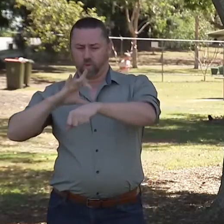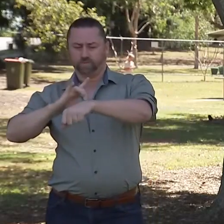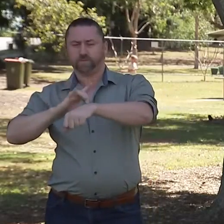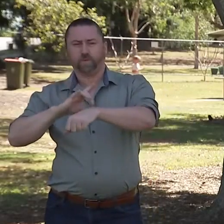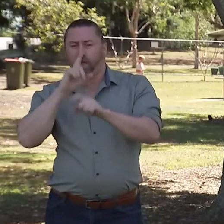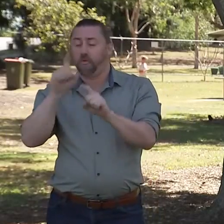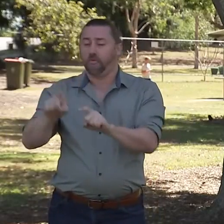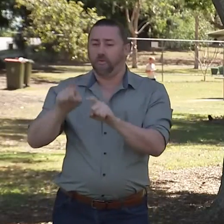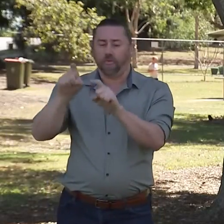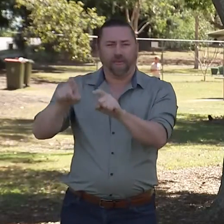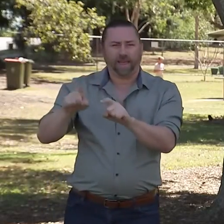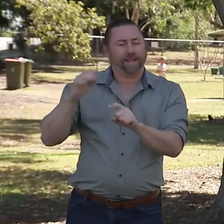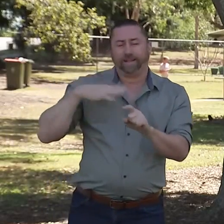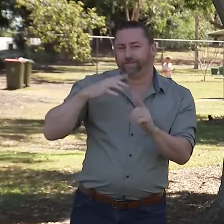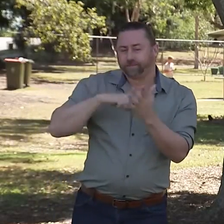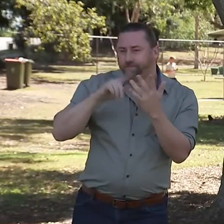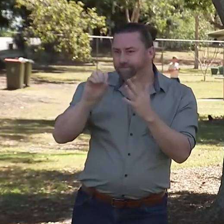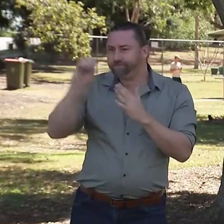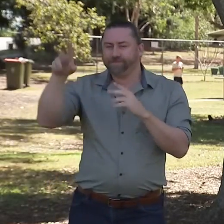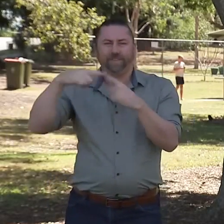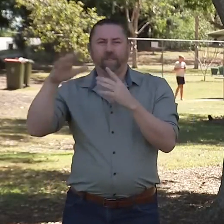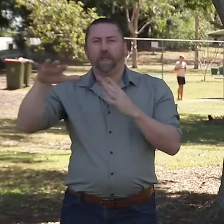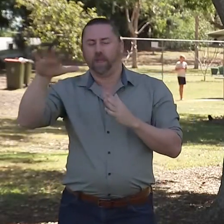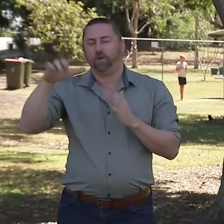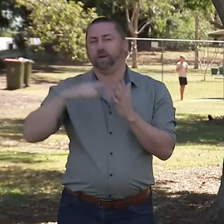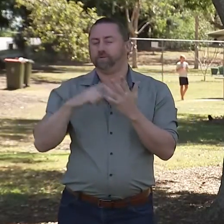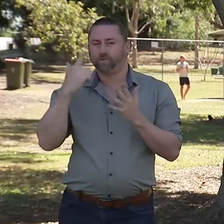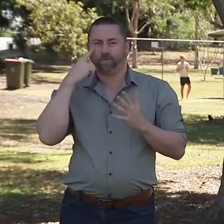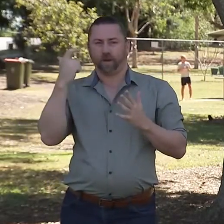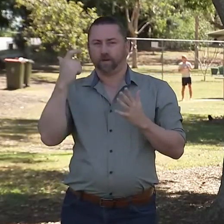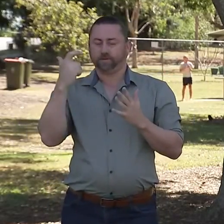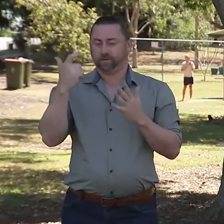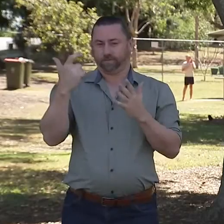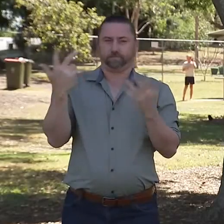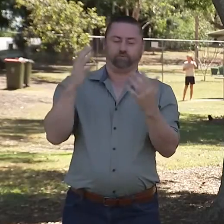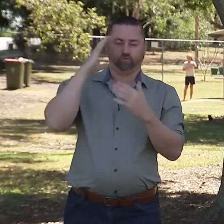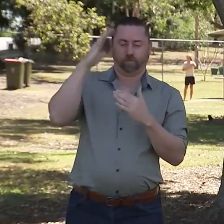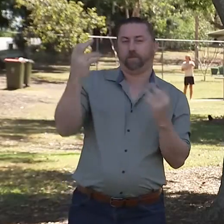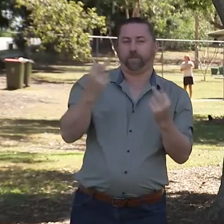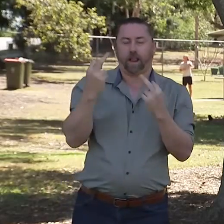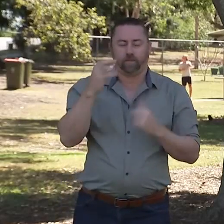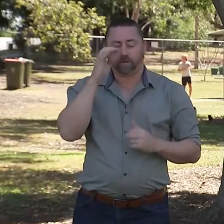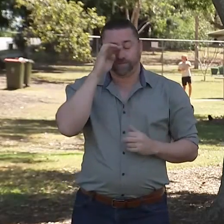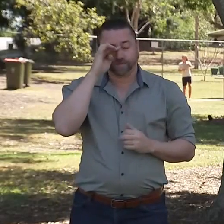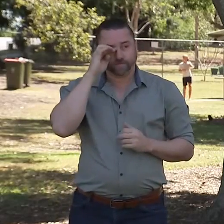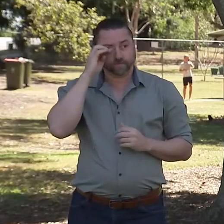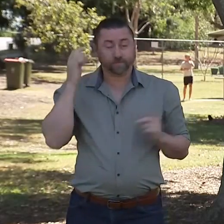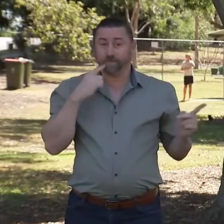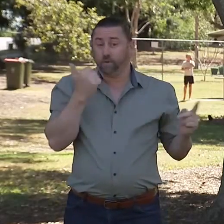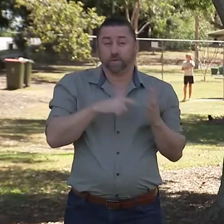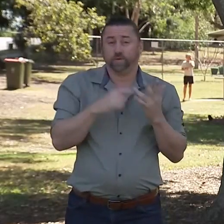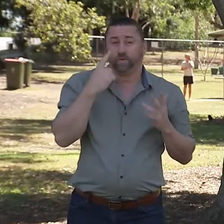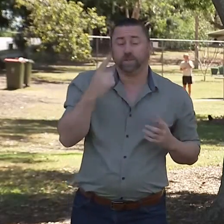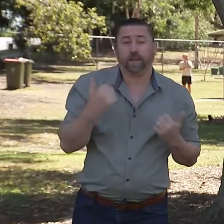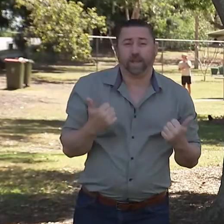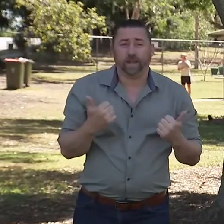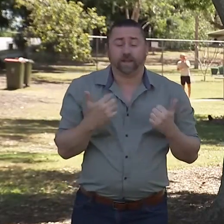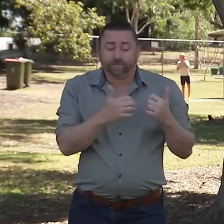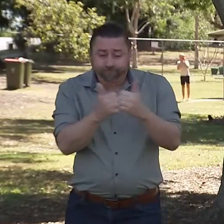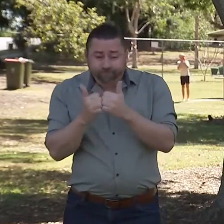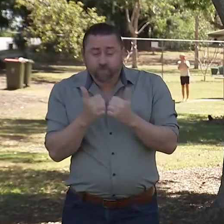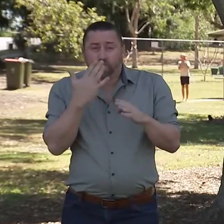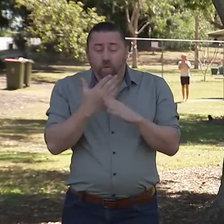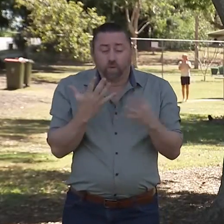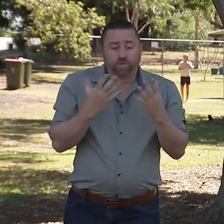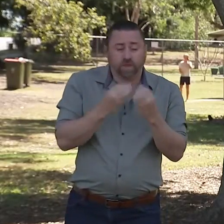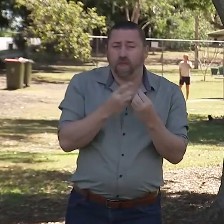hospitals, and transitioning them out to free up bed capacity. And that's great to see. This cooperation is